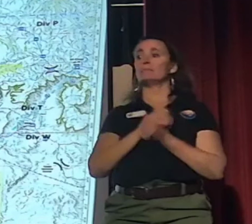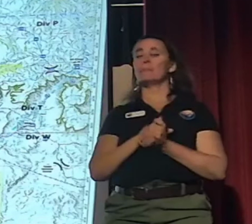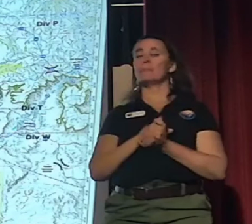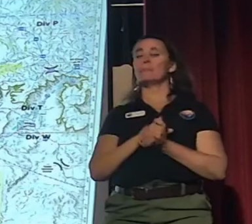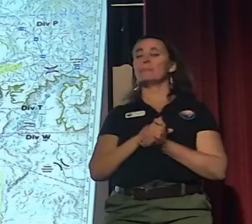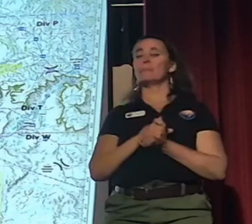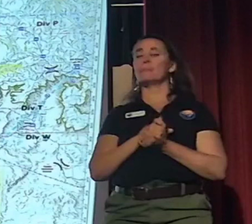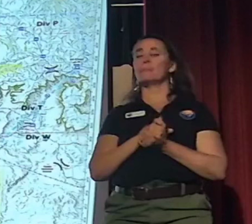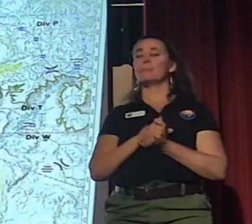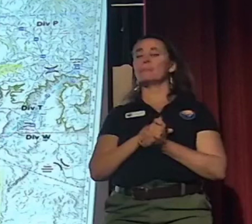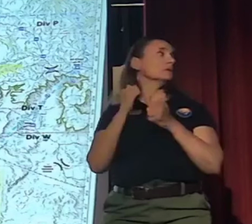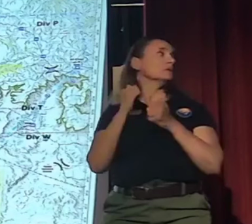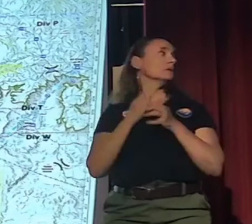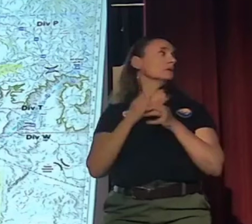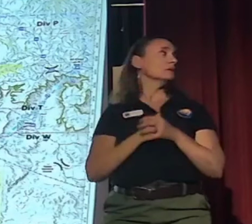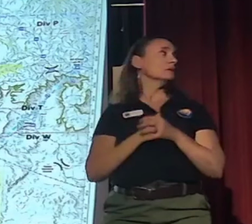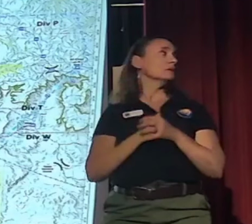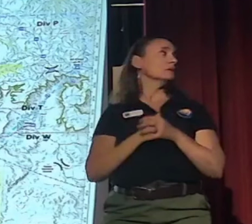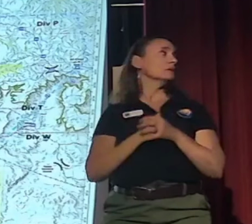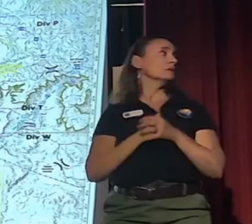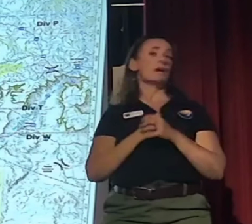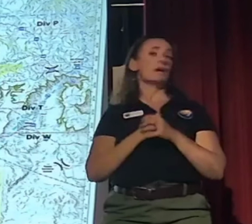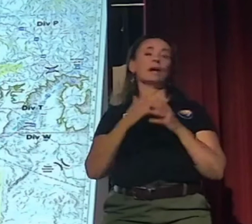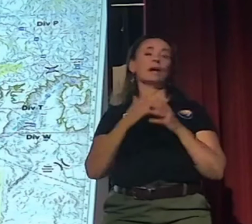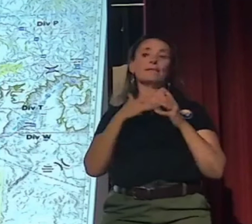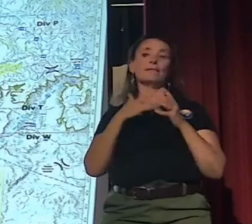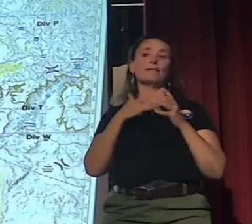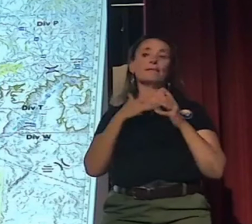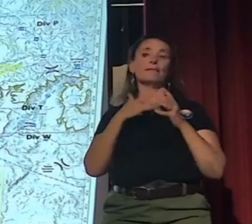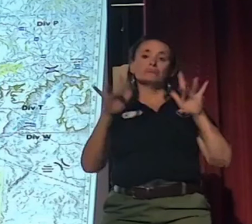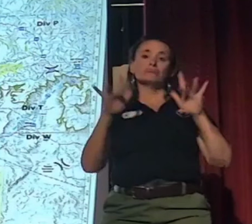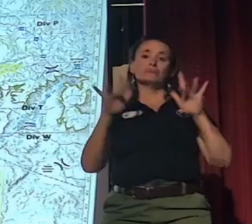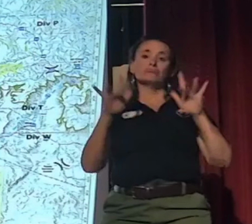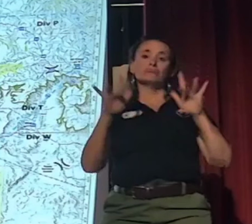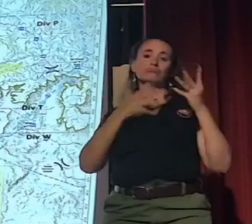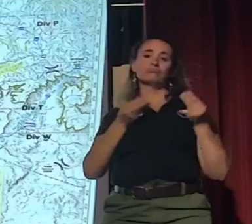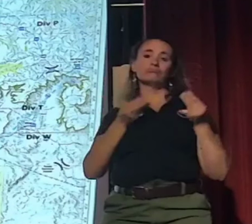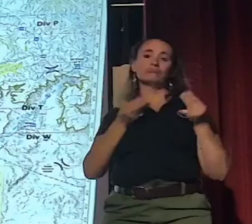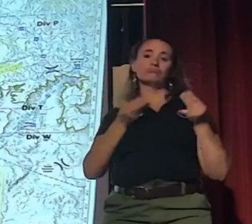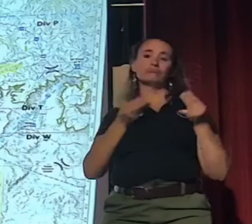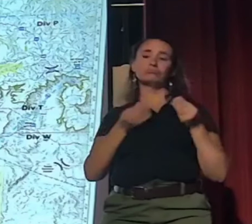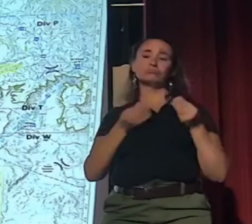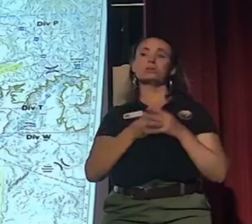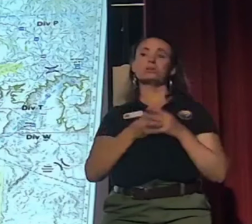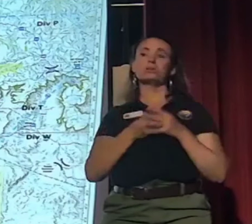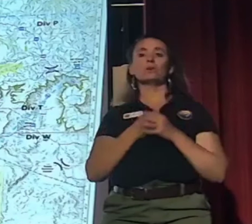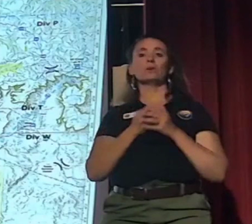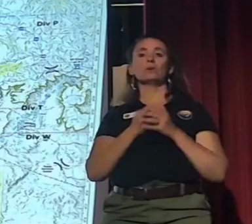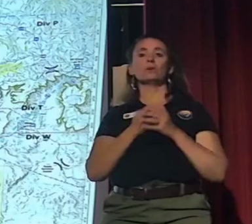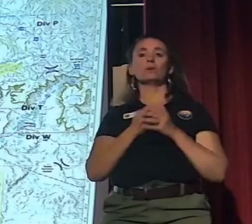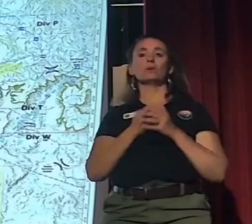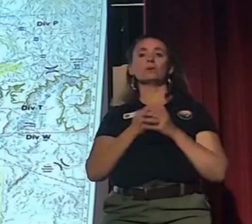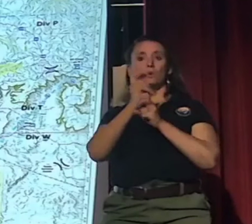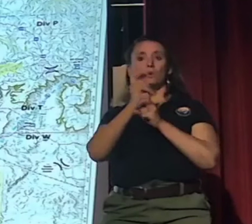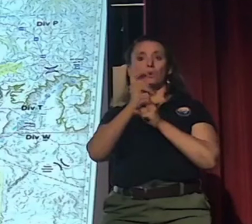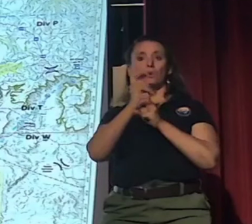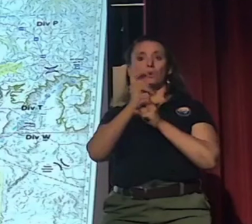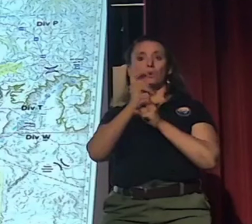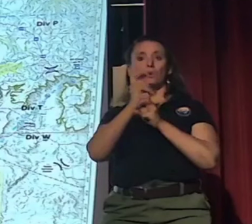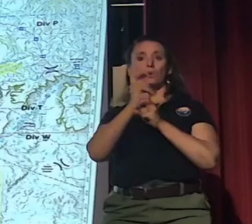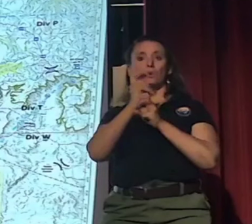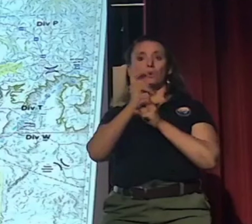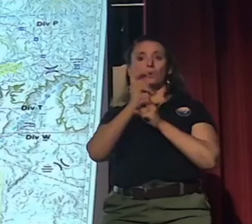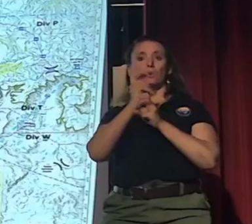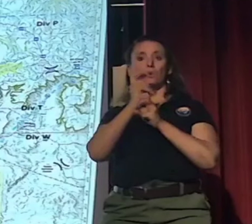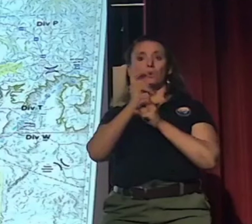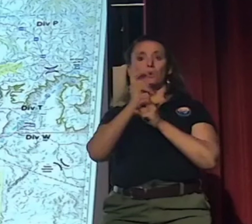you. I feel for you. I have compassion for you. And we are working hard along with everyone,